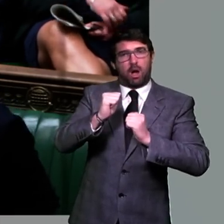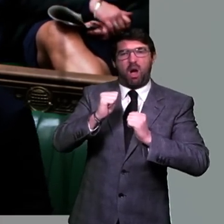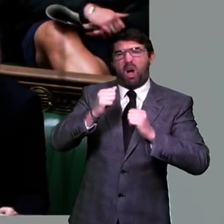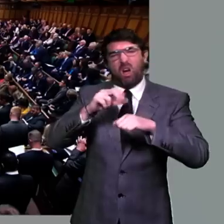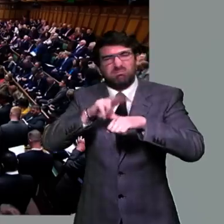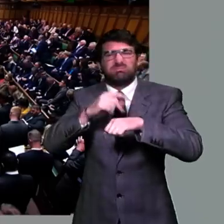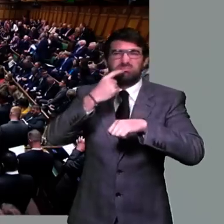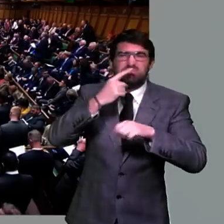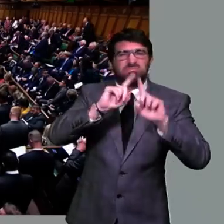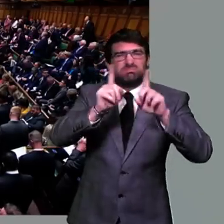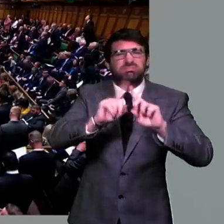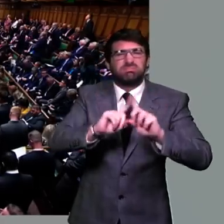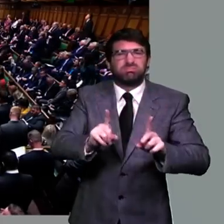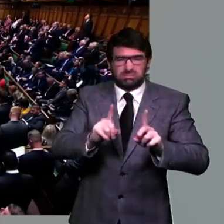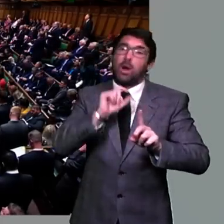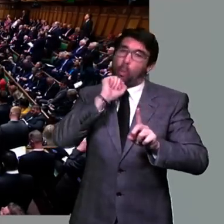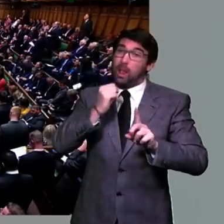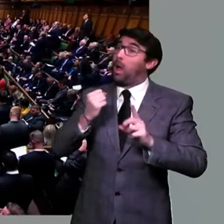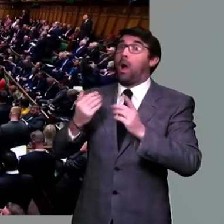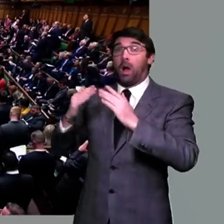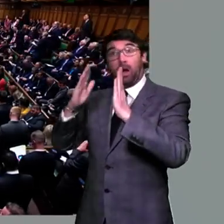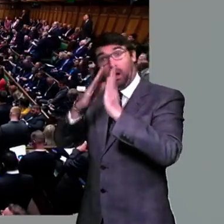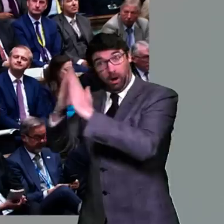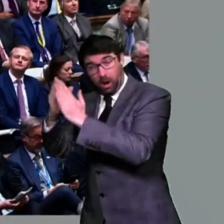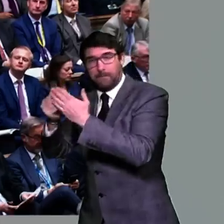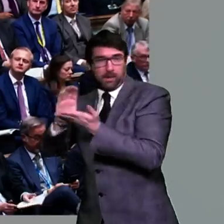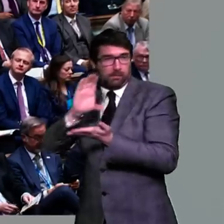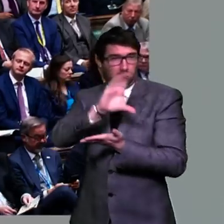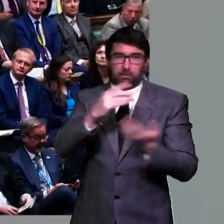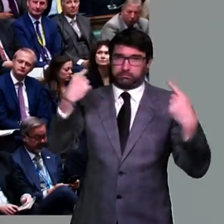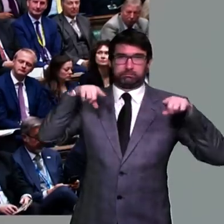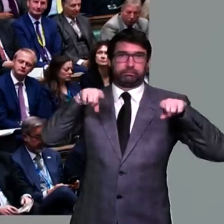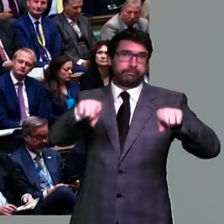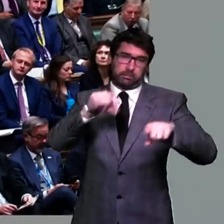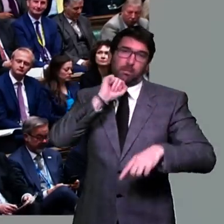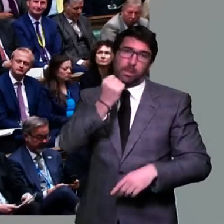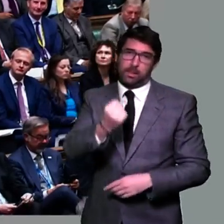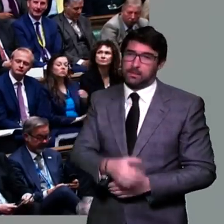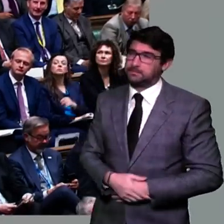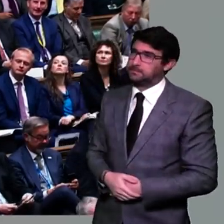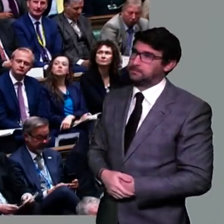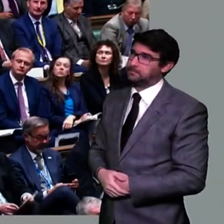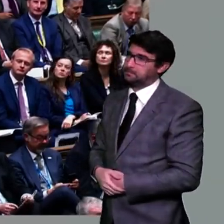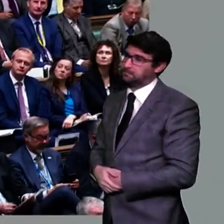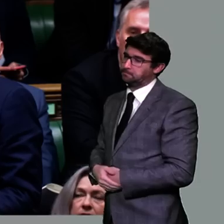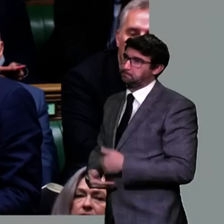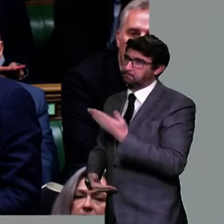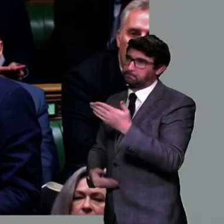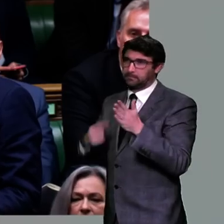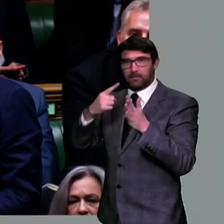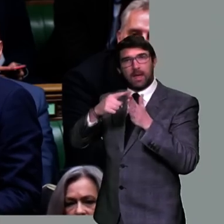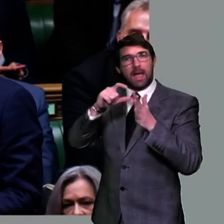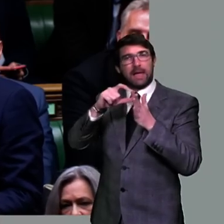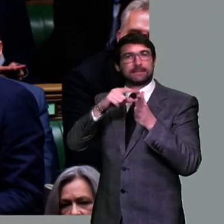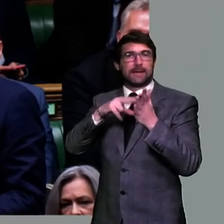communities. Ed Davey. Mr. Speaker, millions of family carers have been forced to cut back